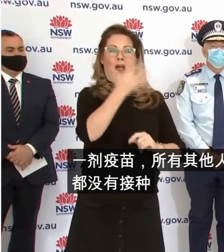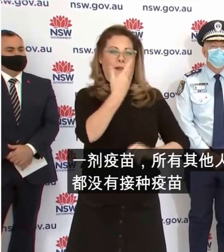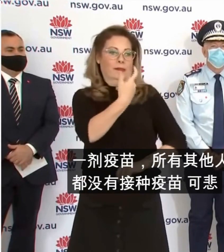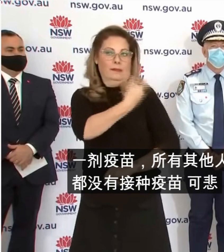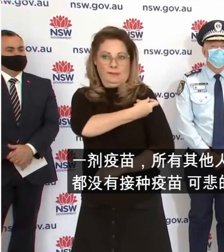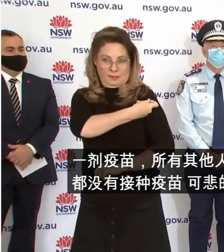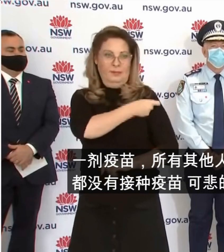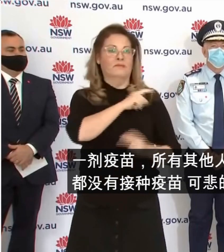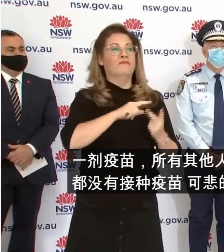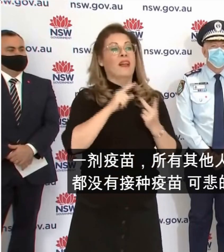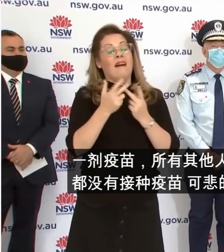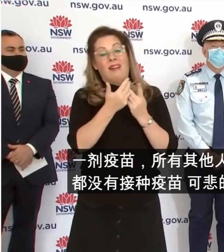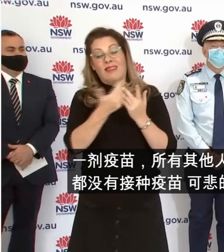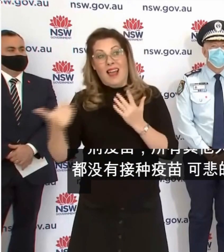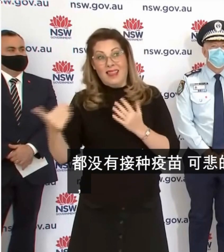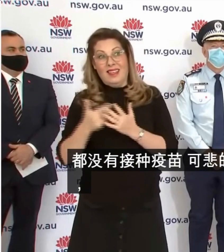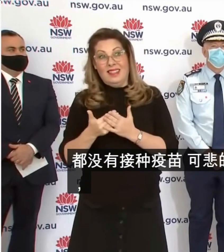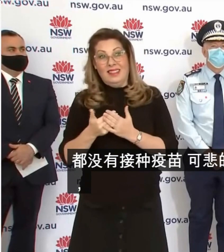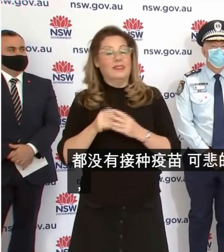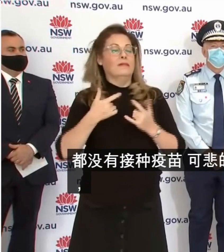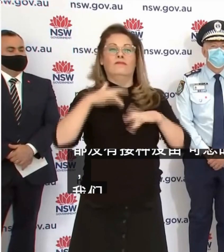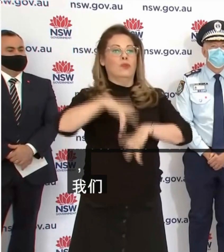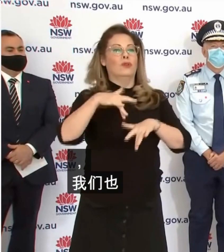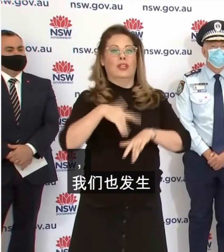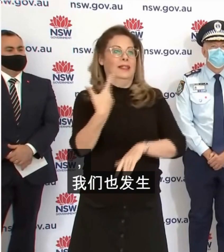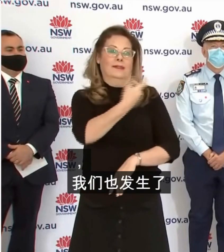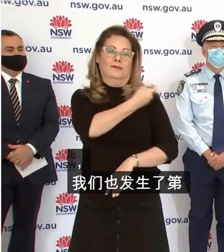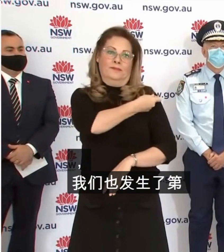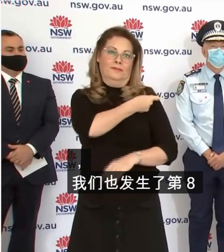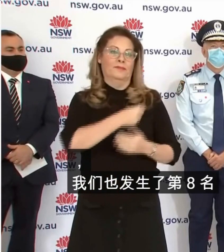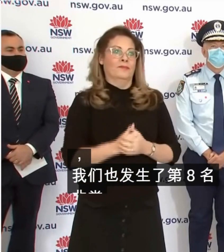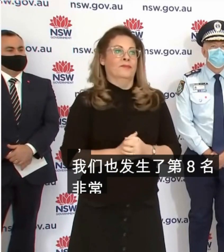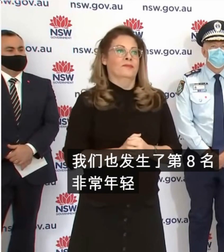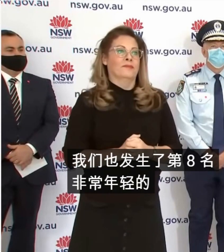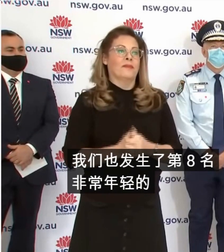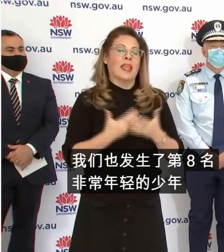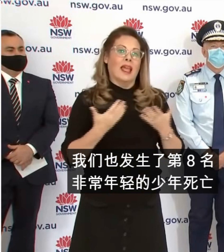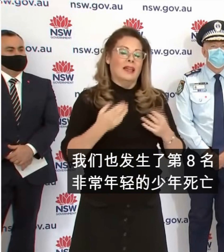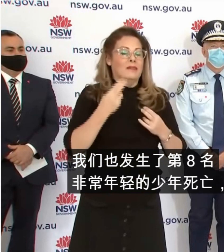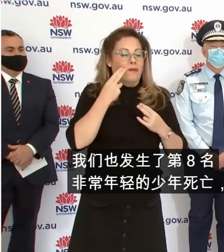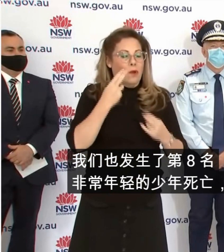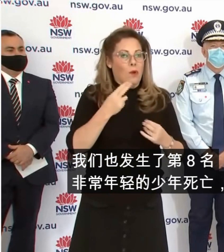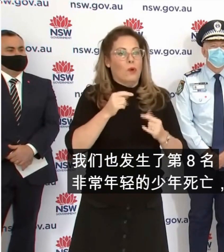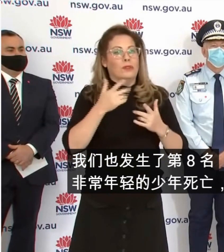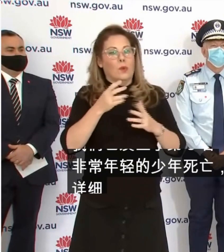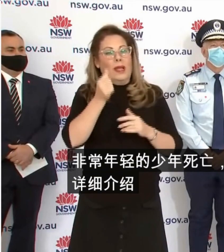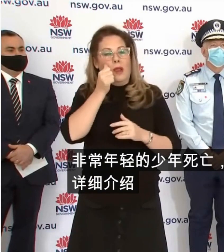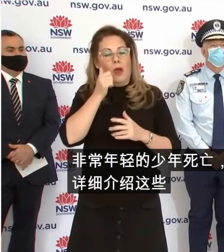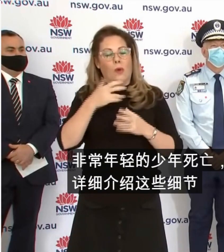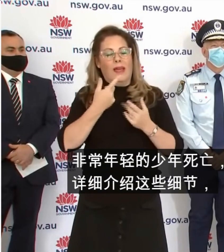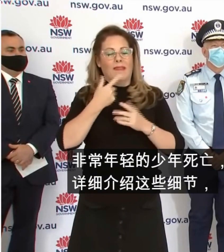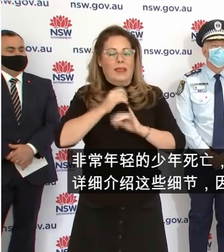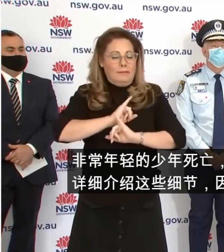were unvaccinated. And tragically, since that time, we also had that 8th death of the very young teenager, and Dr. Chant will go through